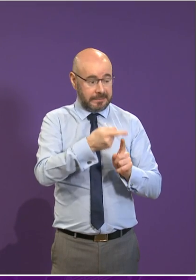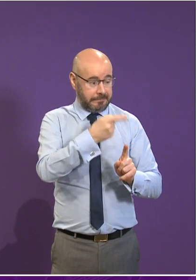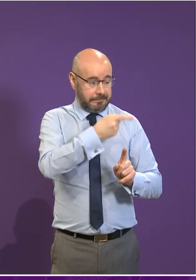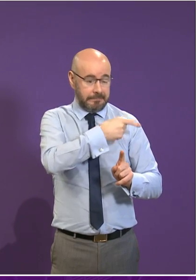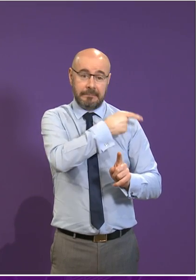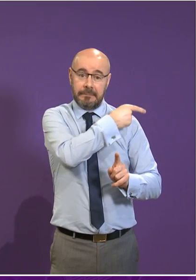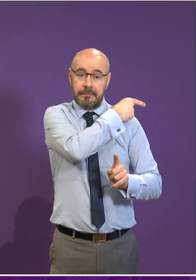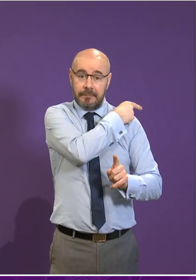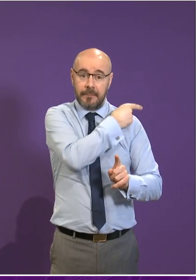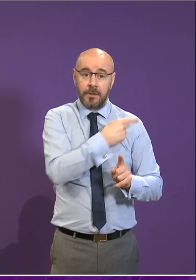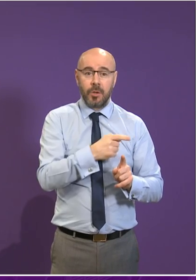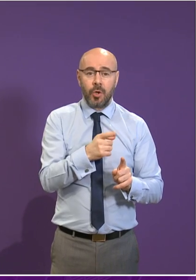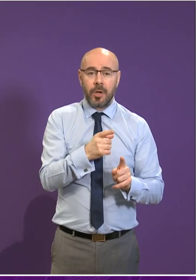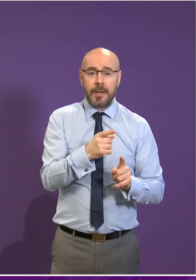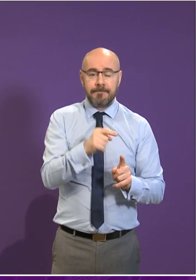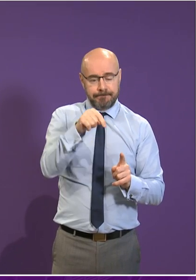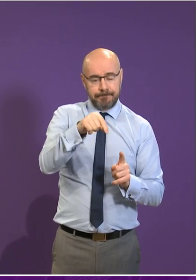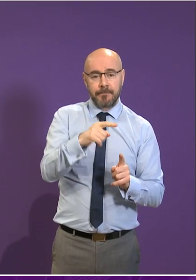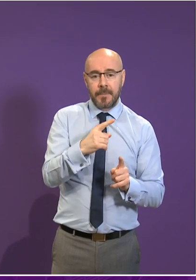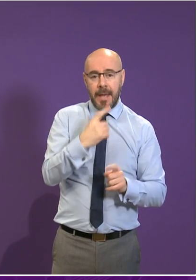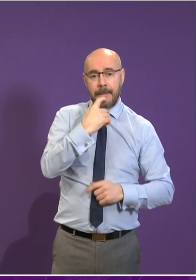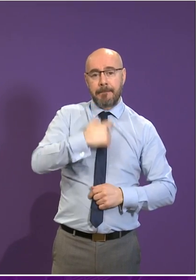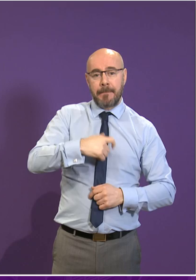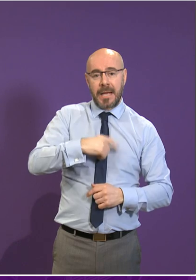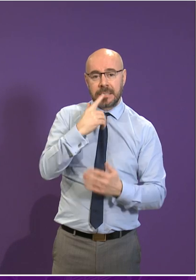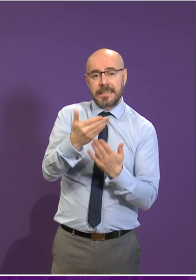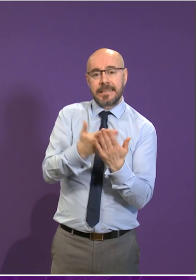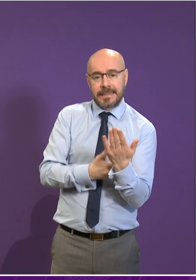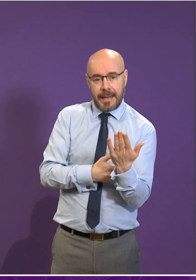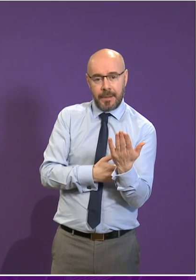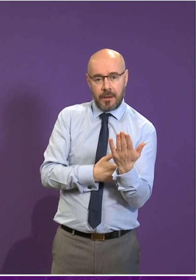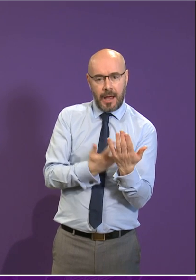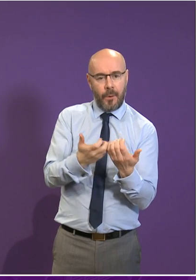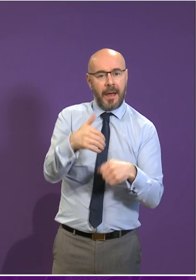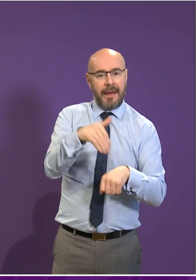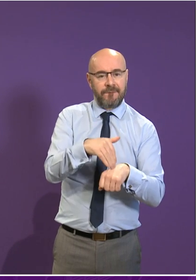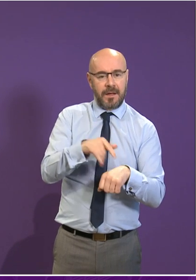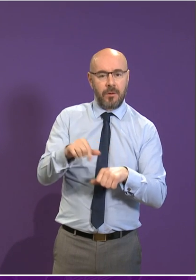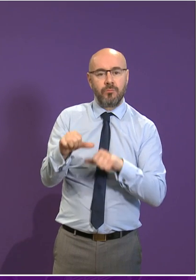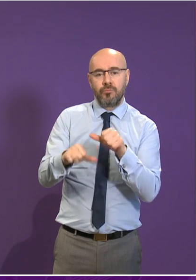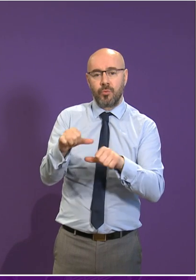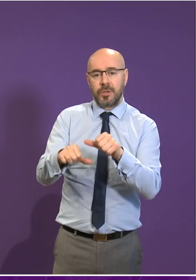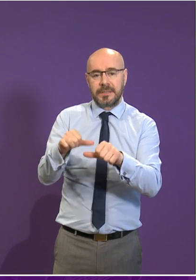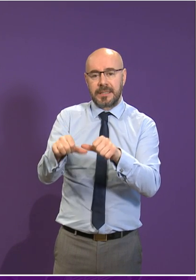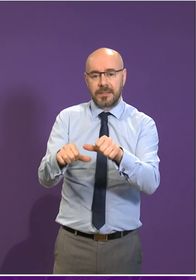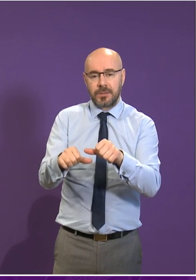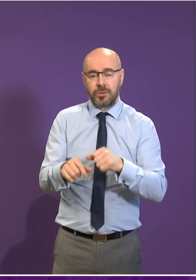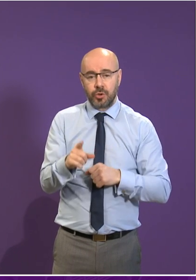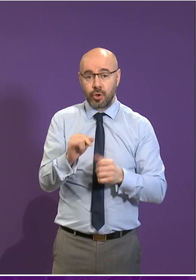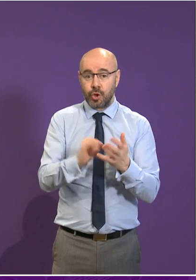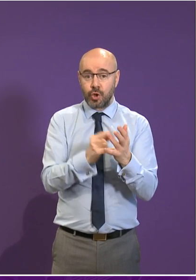part that the personal statement makes and has in that process. John Kemp from the Funding Council just